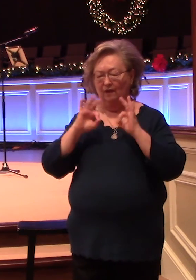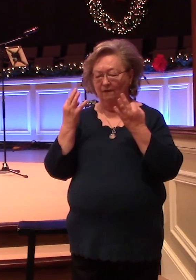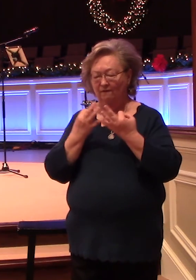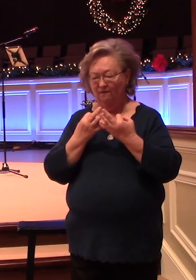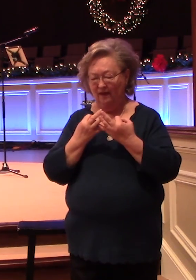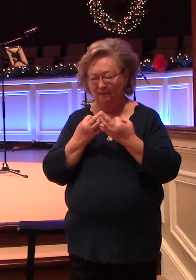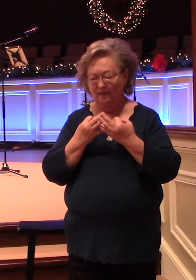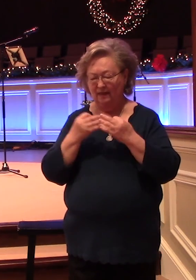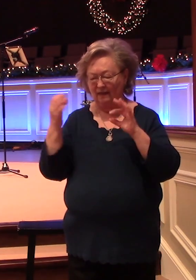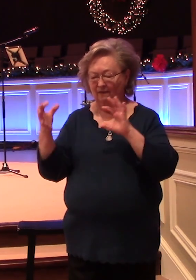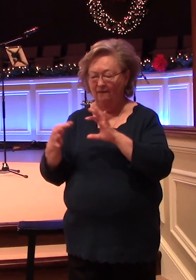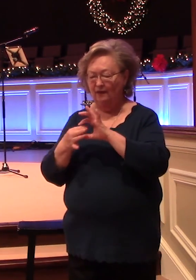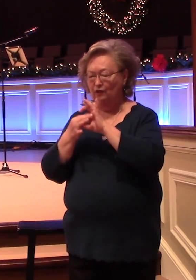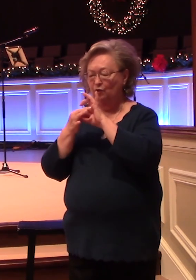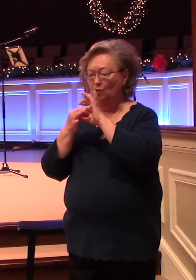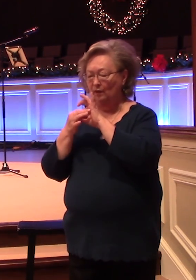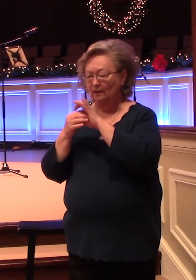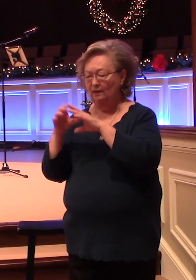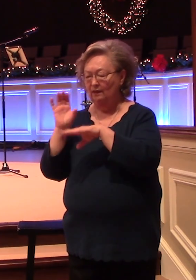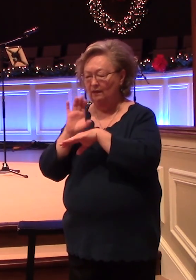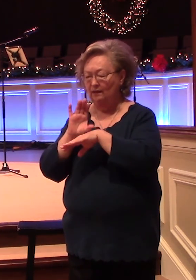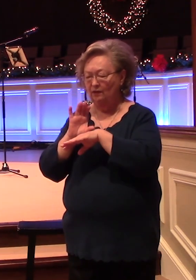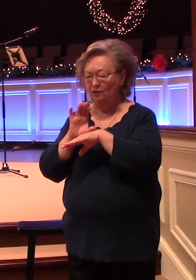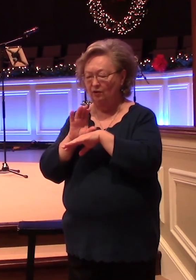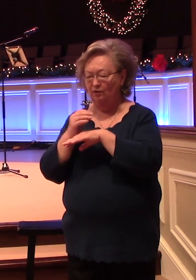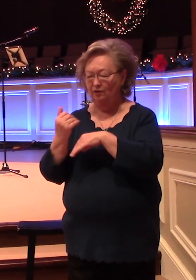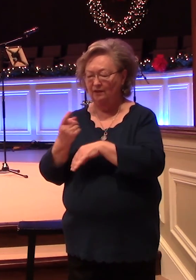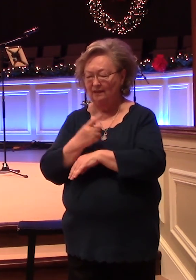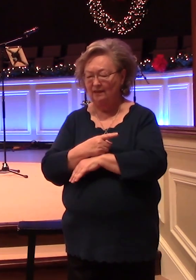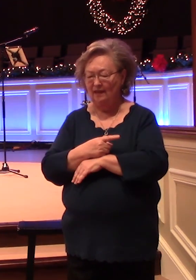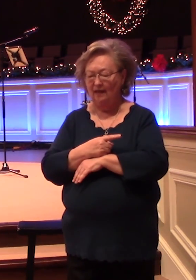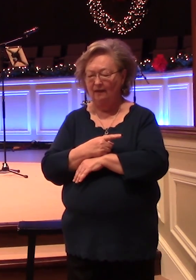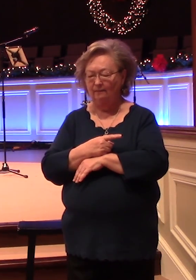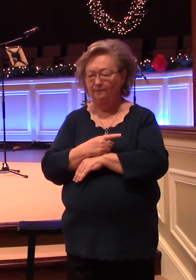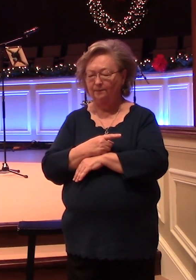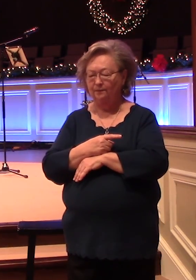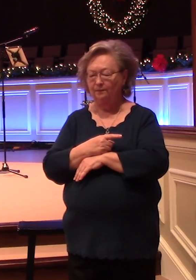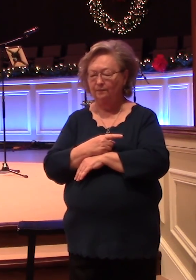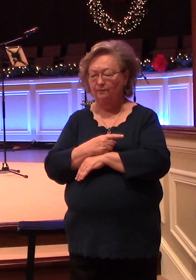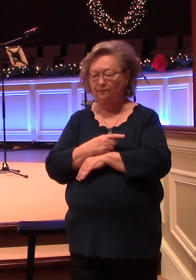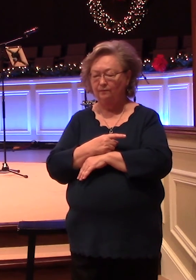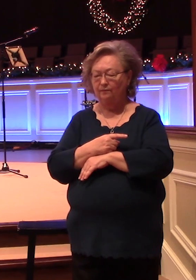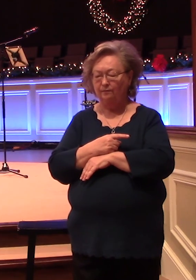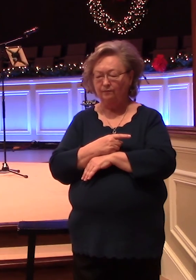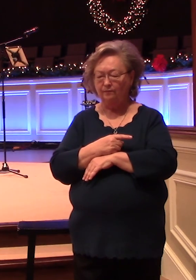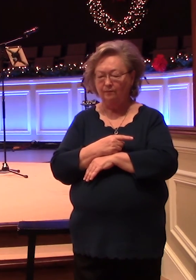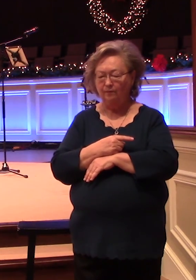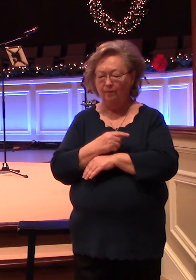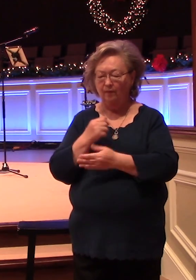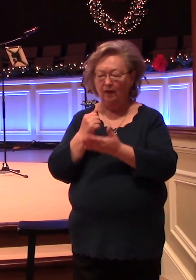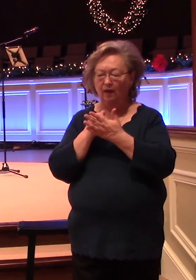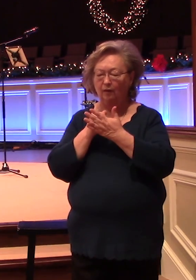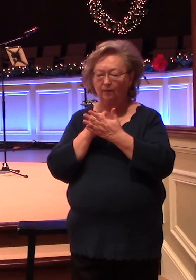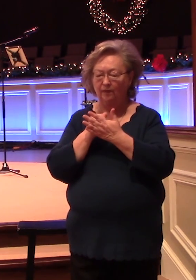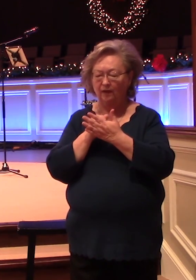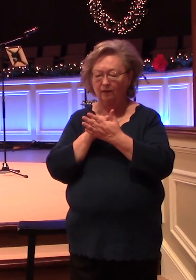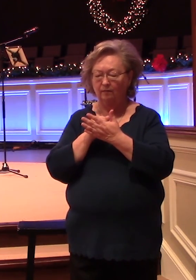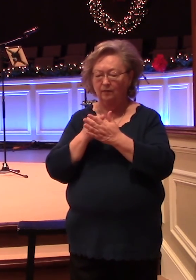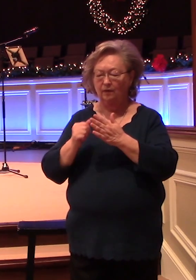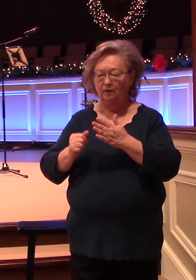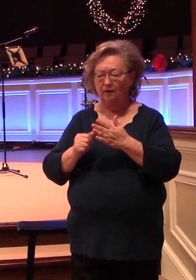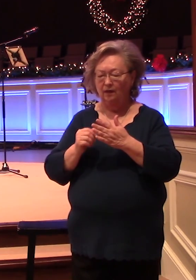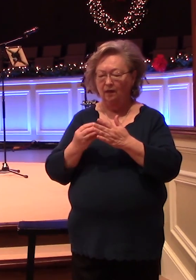be good brothers and sisters in Christ to them and the family of God as they grow in their love for you, for one another, and for the work of the